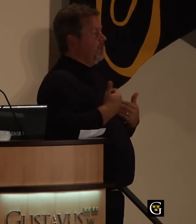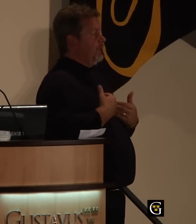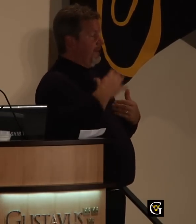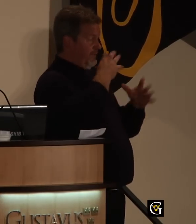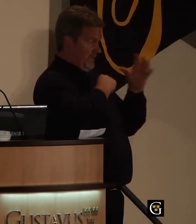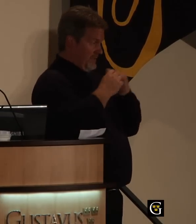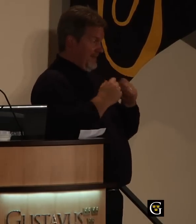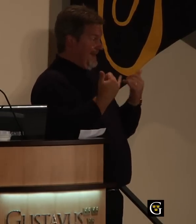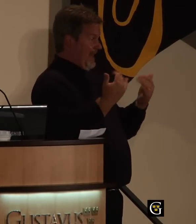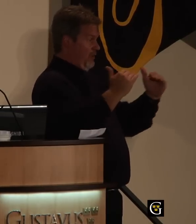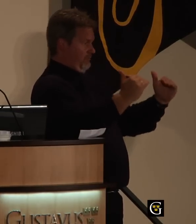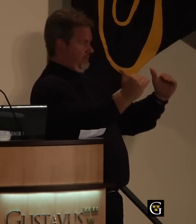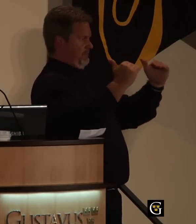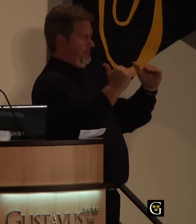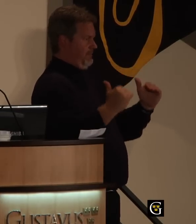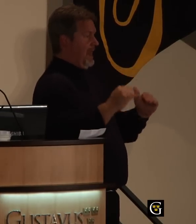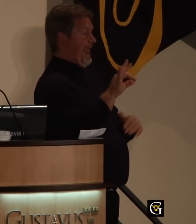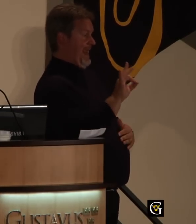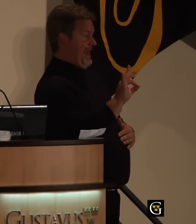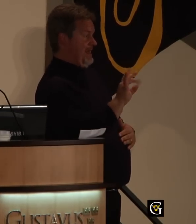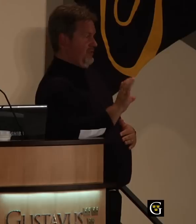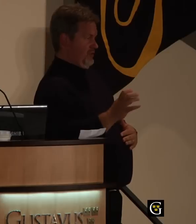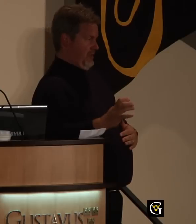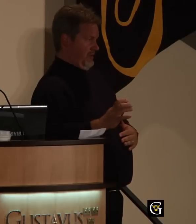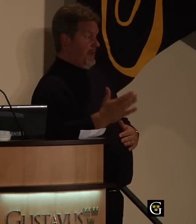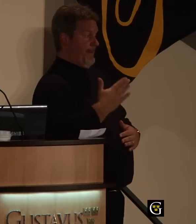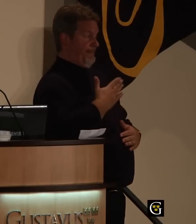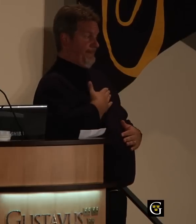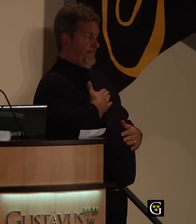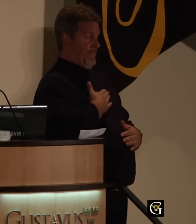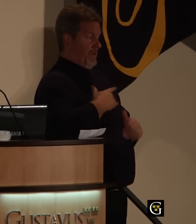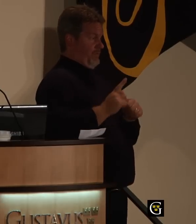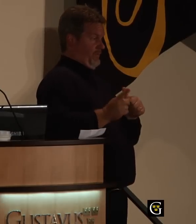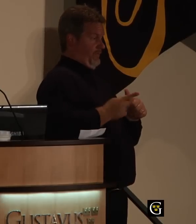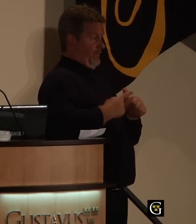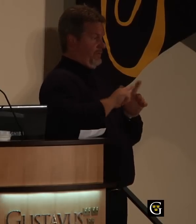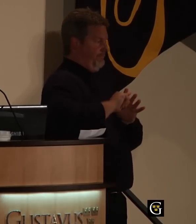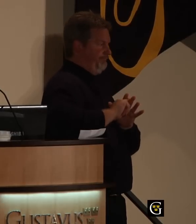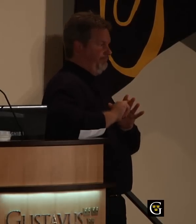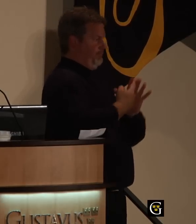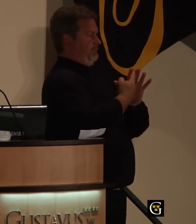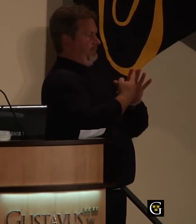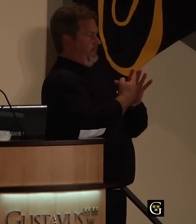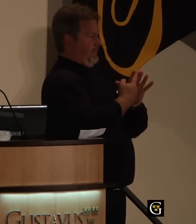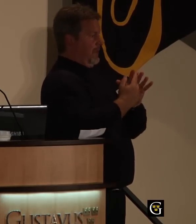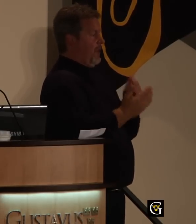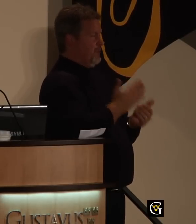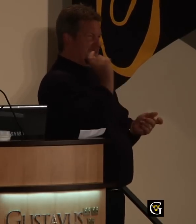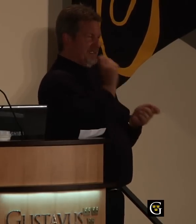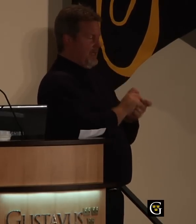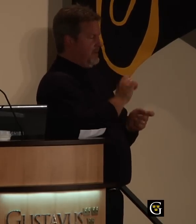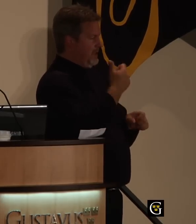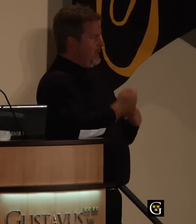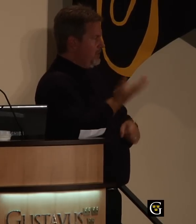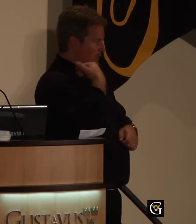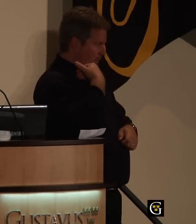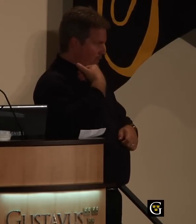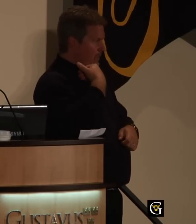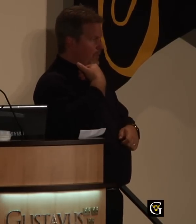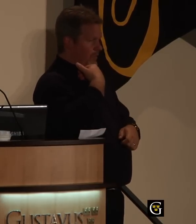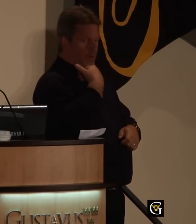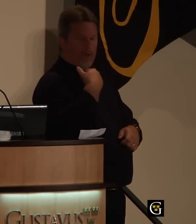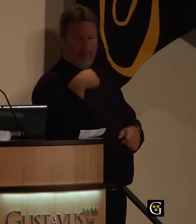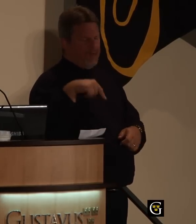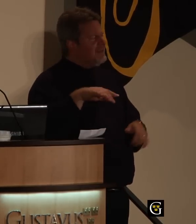going to run into each other. My implant was first activated almost exactly 10 years ago. This is